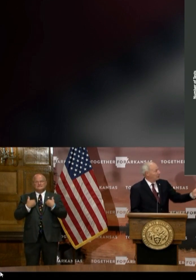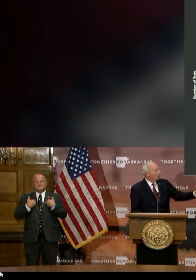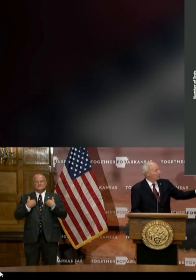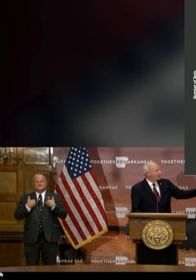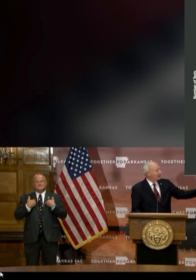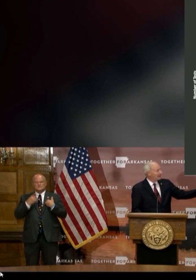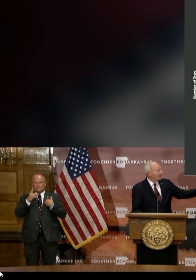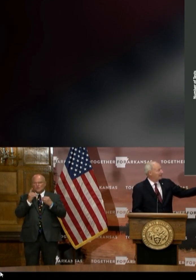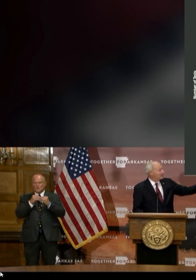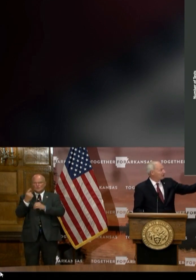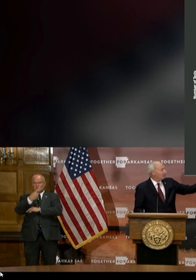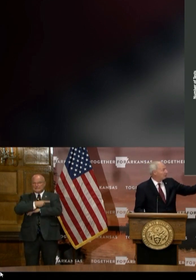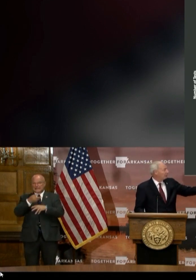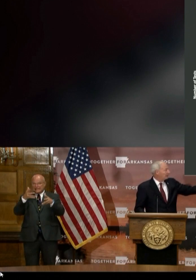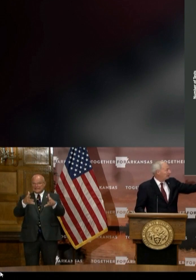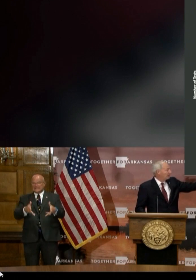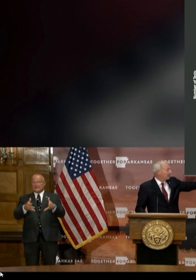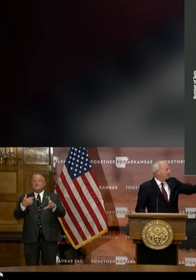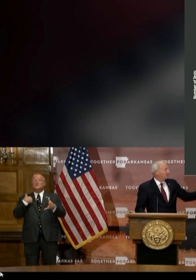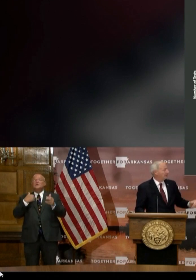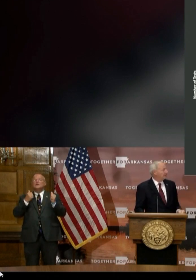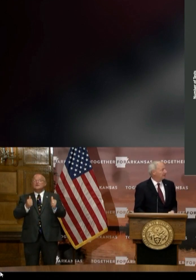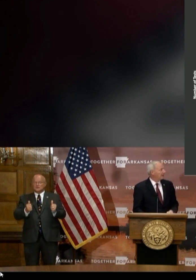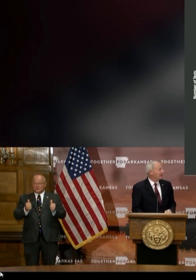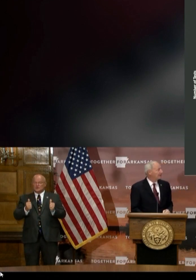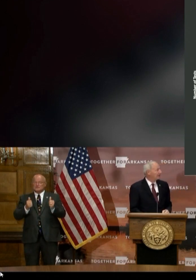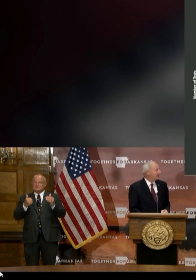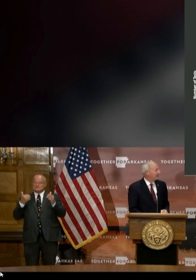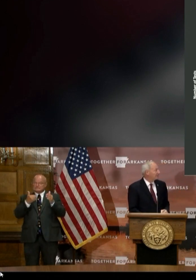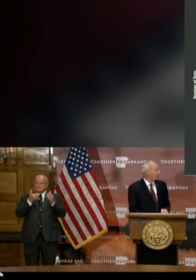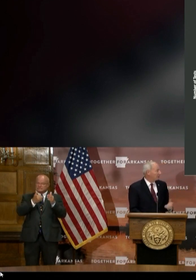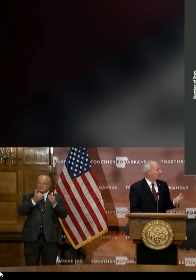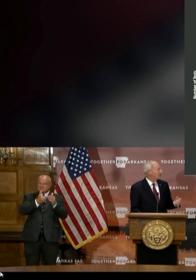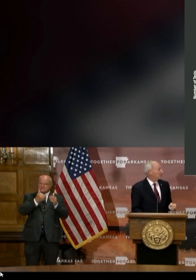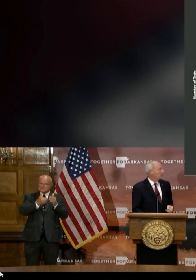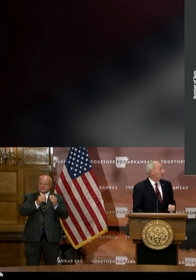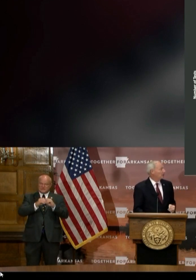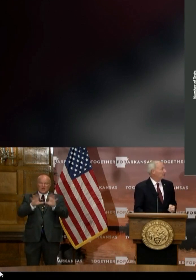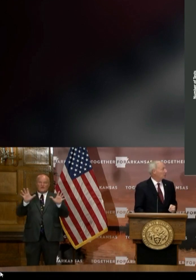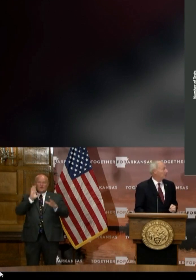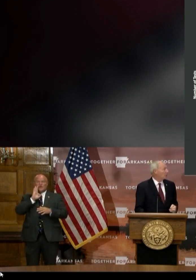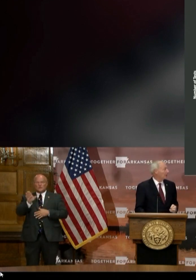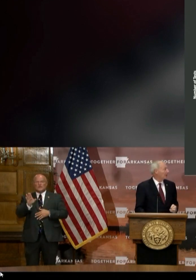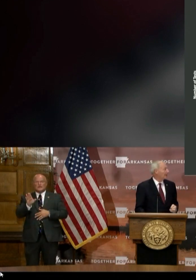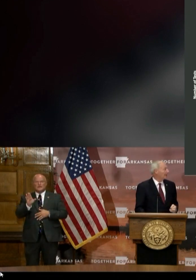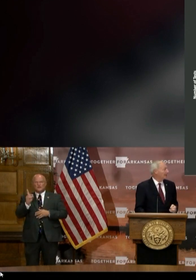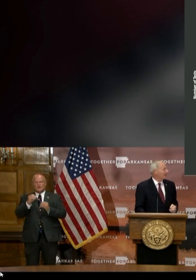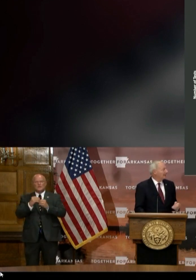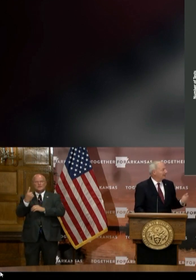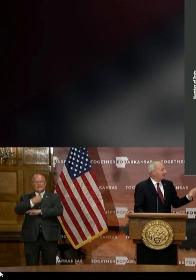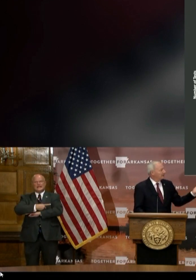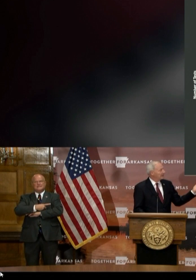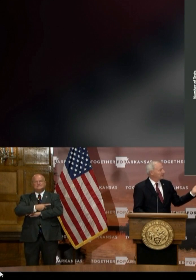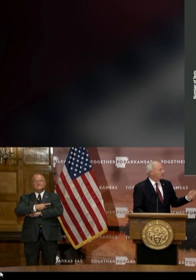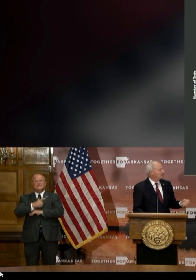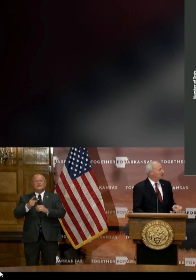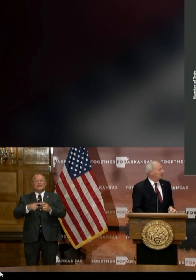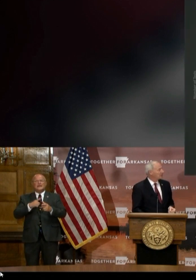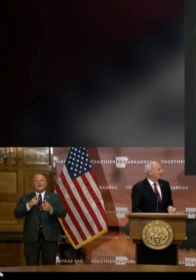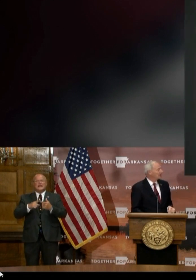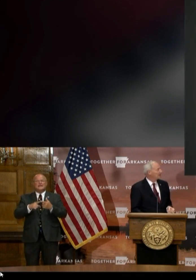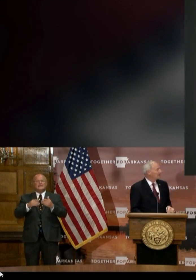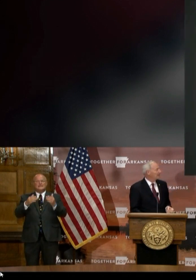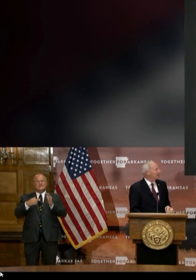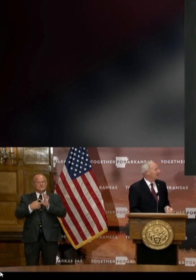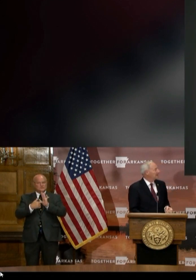we have one more day left, so we could get up even higher than that. Well, obviously, we will in one more day. And then the next one